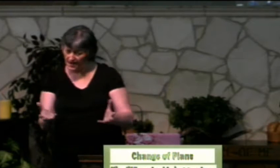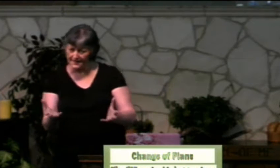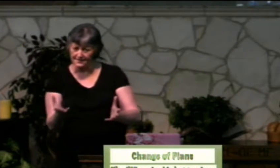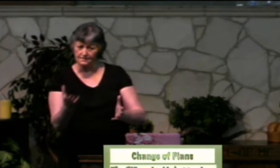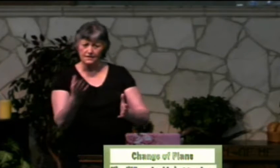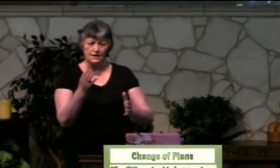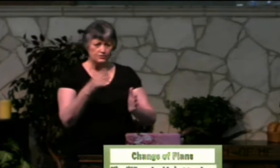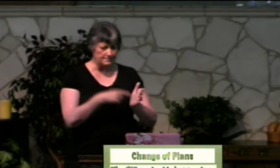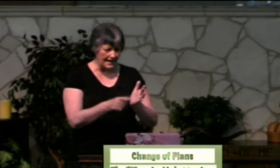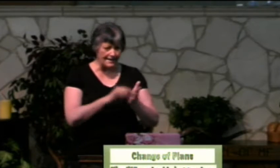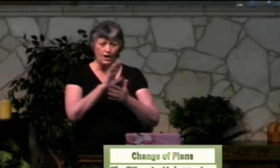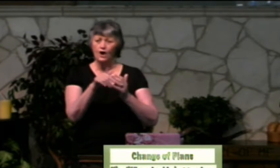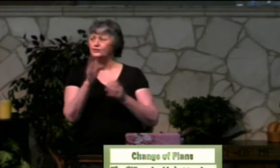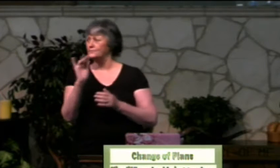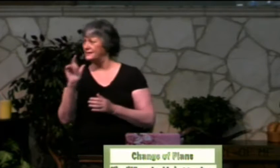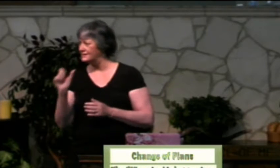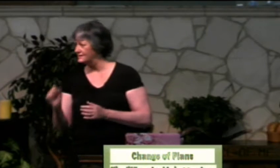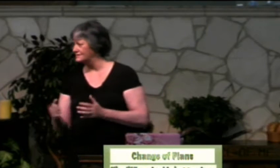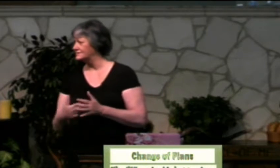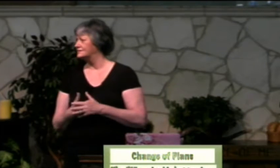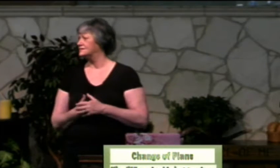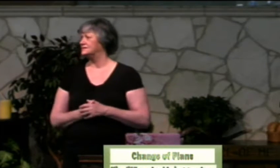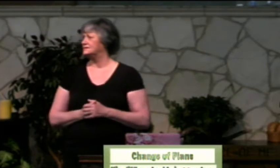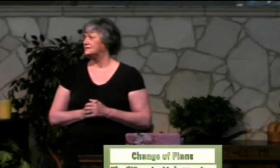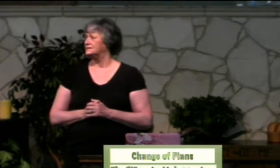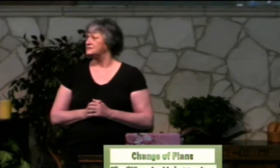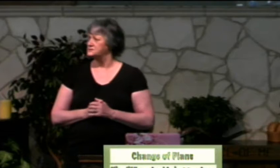providing. You're paying all your bills.